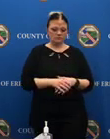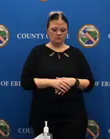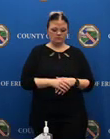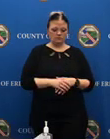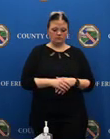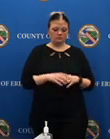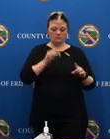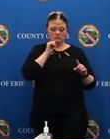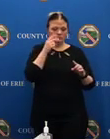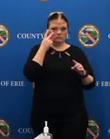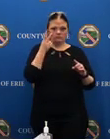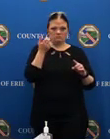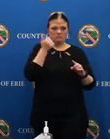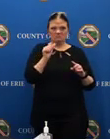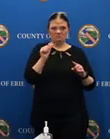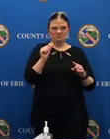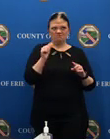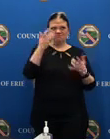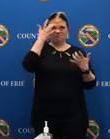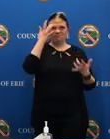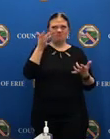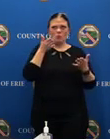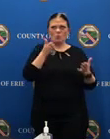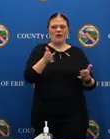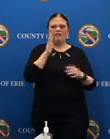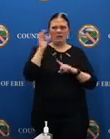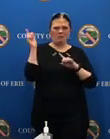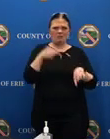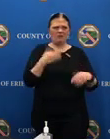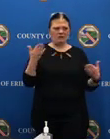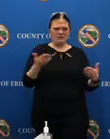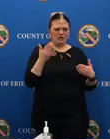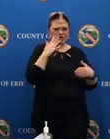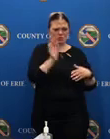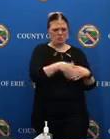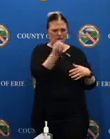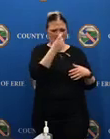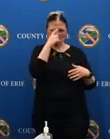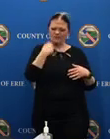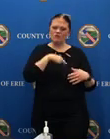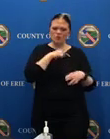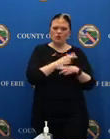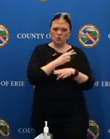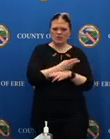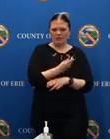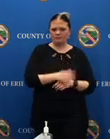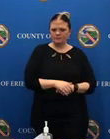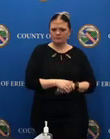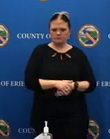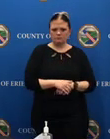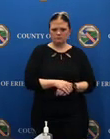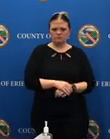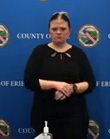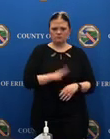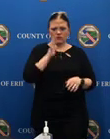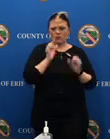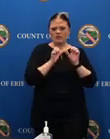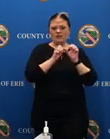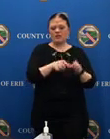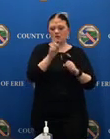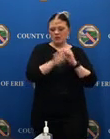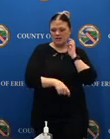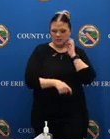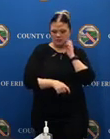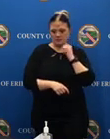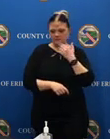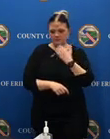I just don't see any logical way that they're going to be coming here and taking ventilators when we're using them. And there's going to be continued need. Very good,